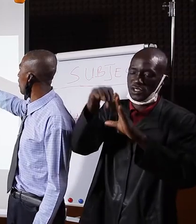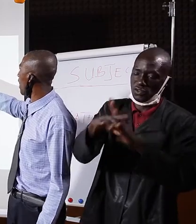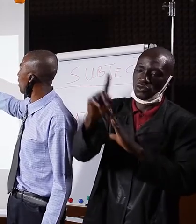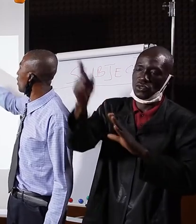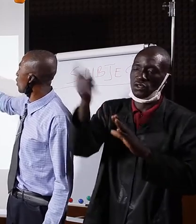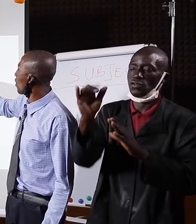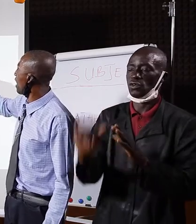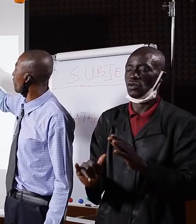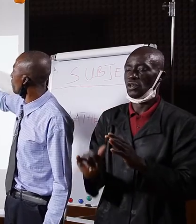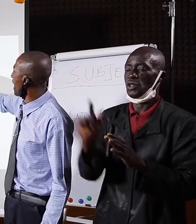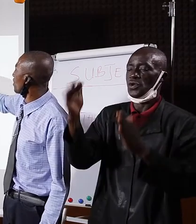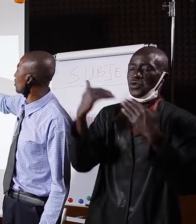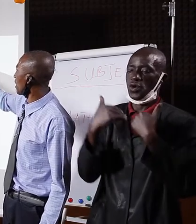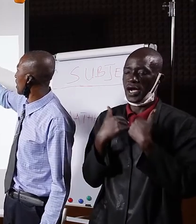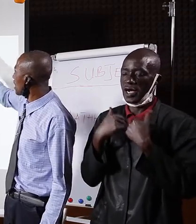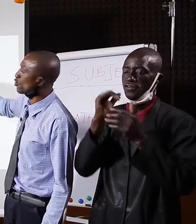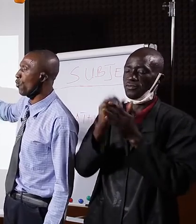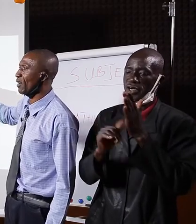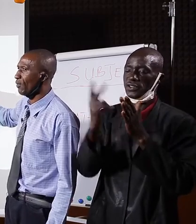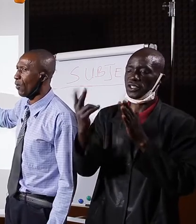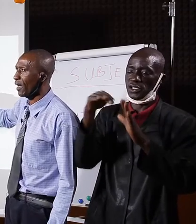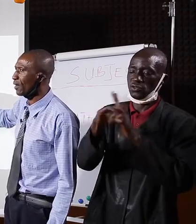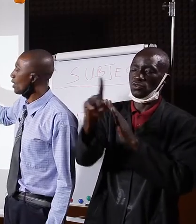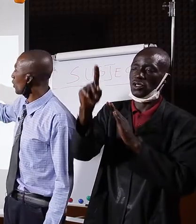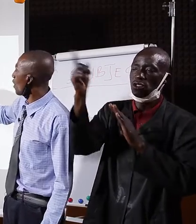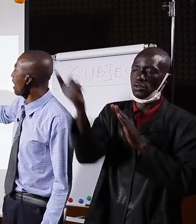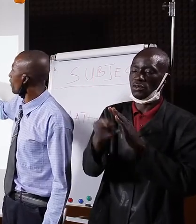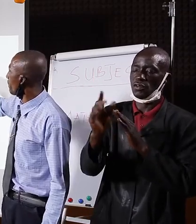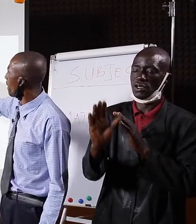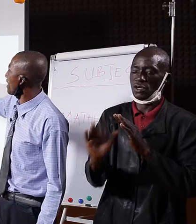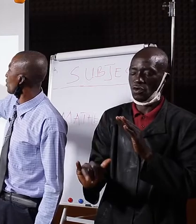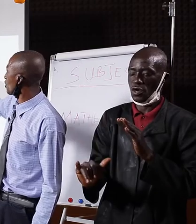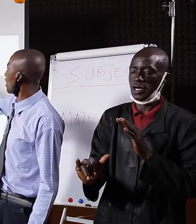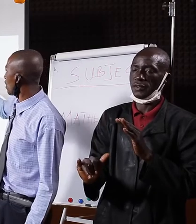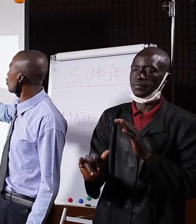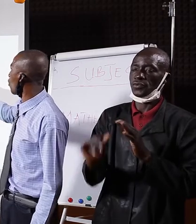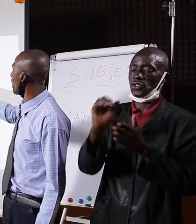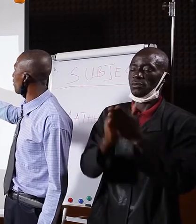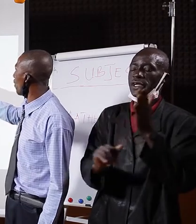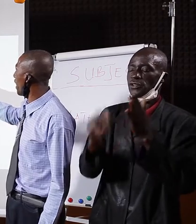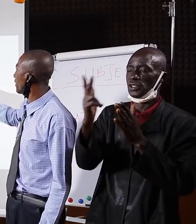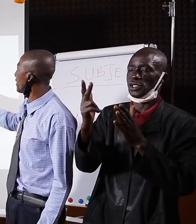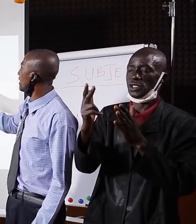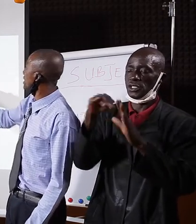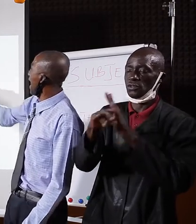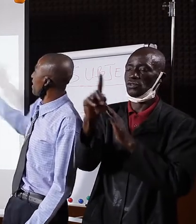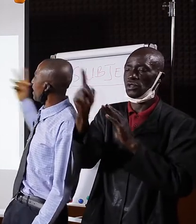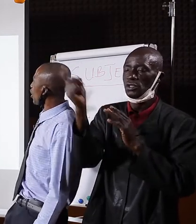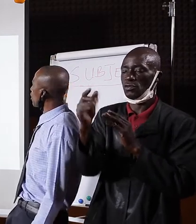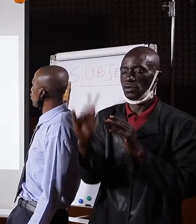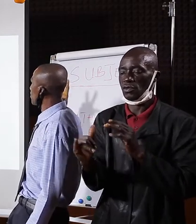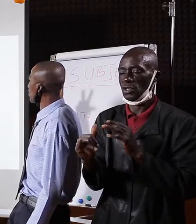1 over y. You have minus 3 into 1 over y. You have minus 3 into 1 over y.